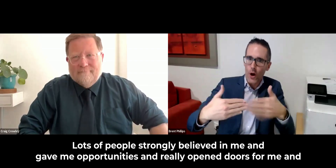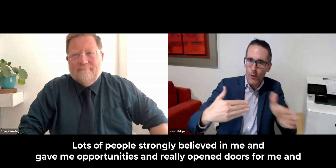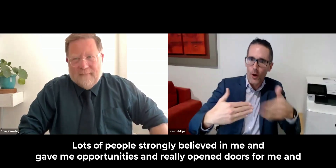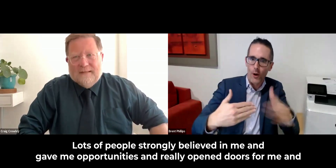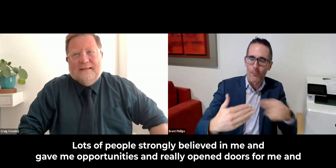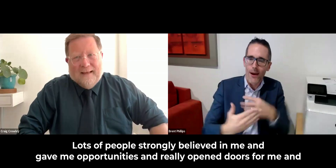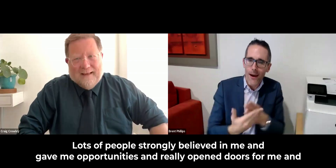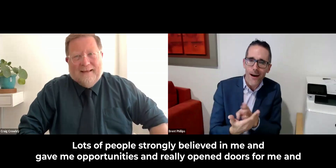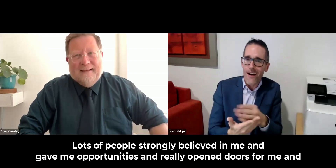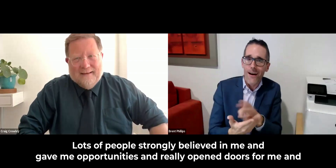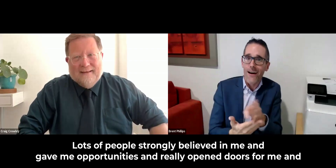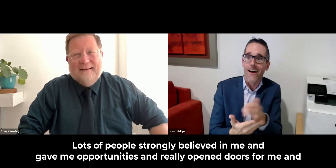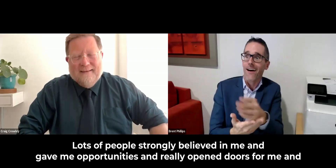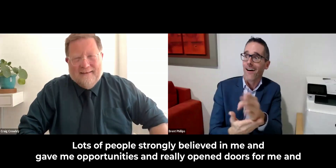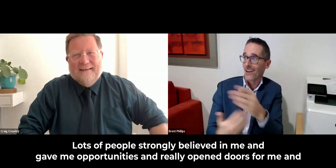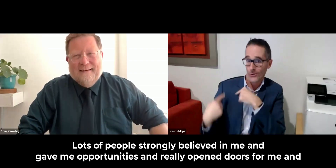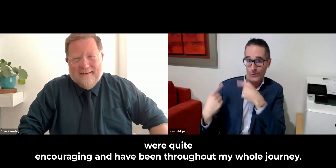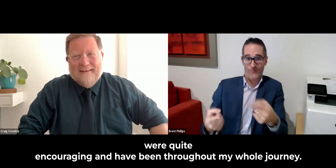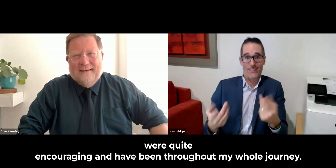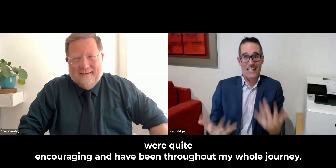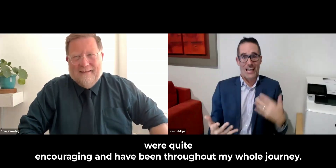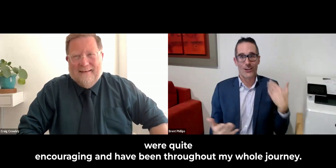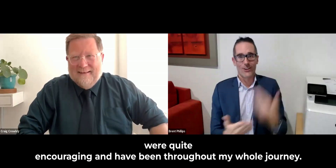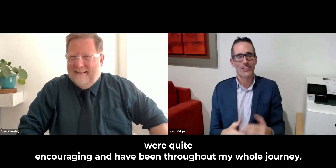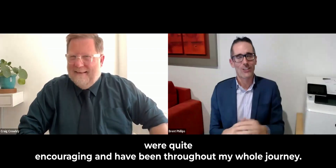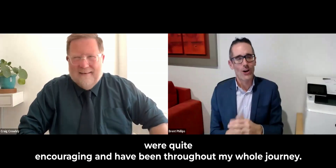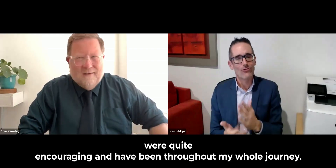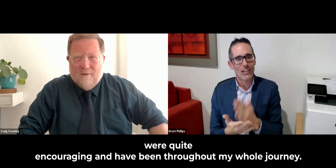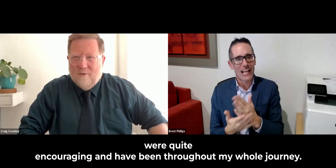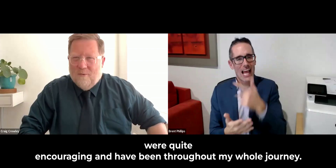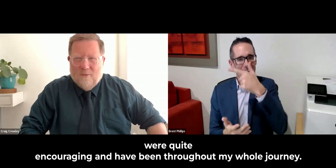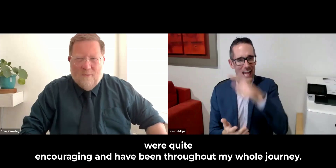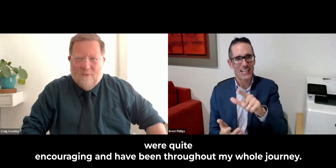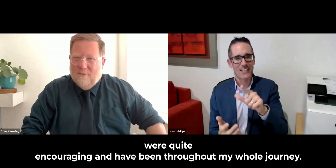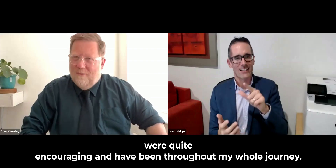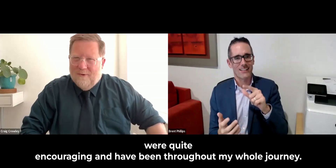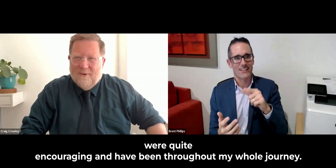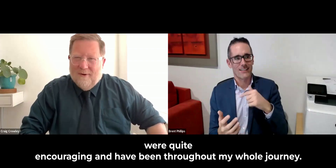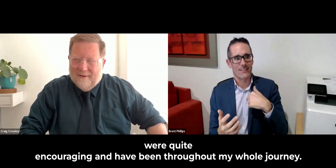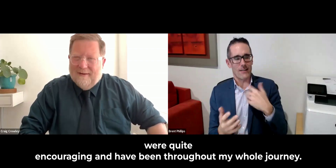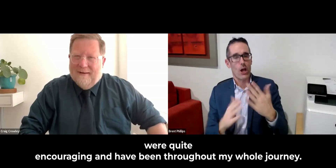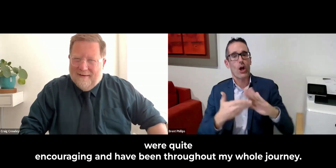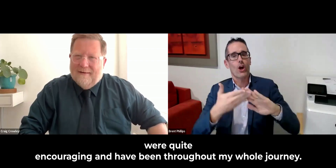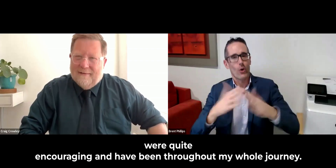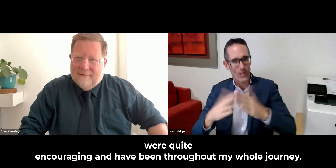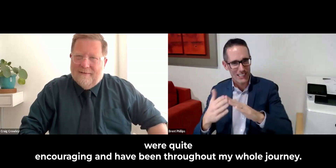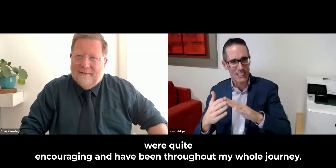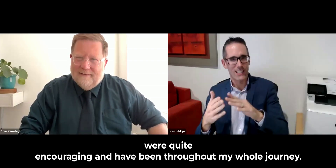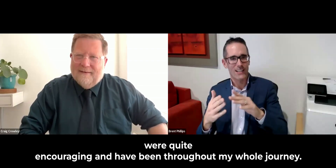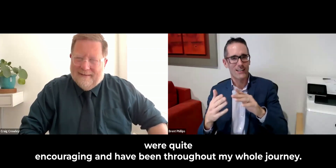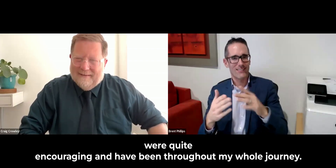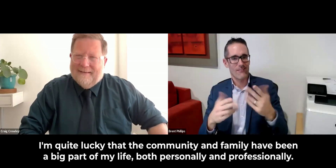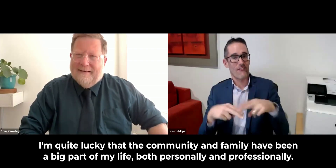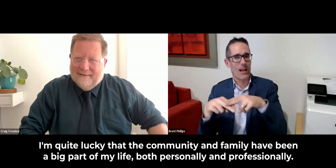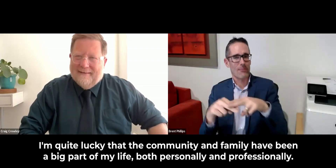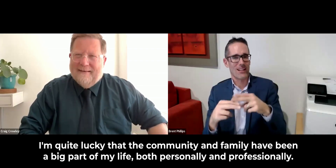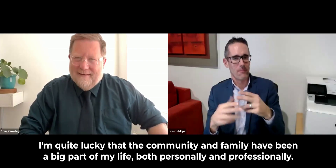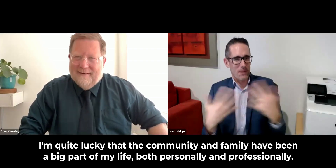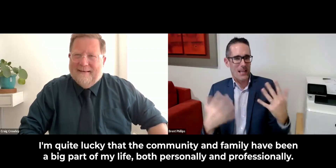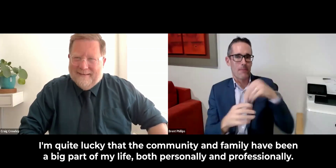really opened doors for me and were quite encouraging and have been throughout my whole journey. I'm quite lucky